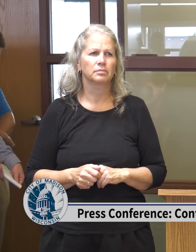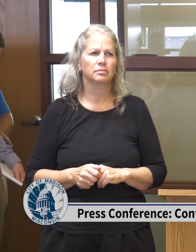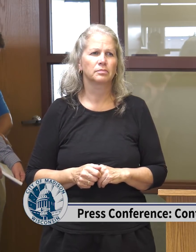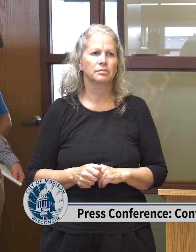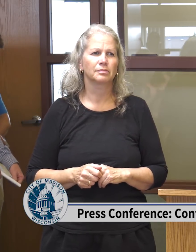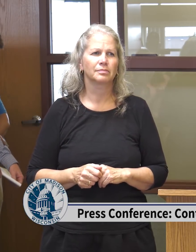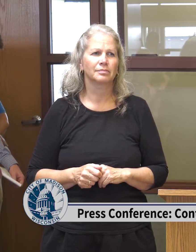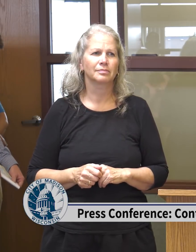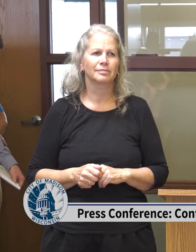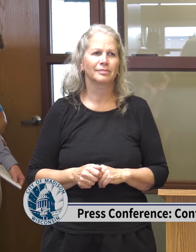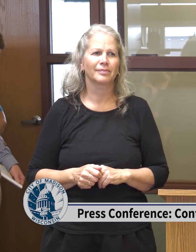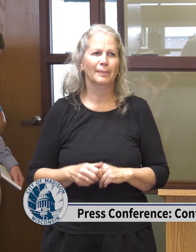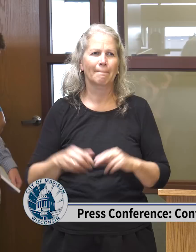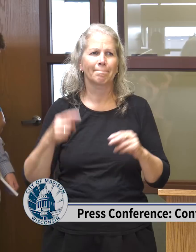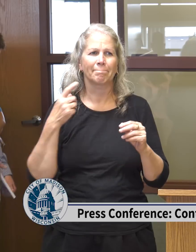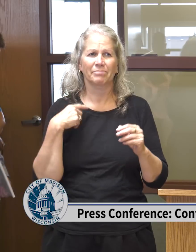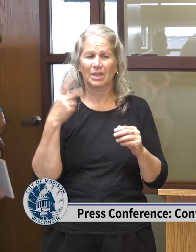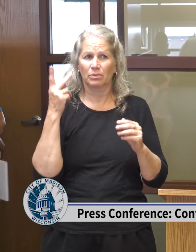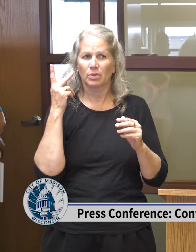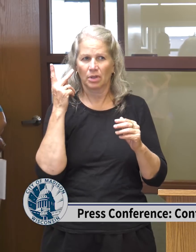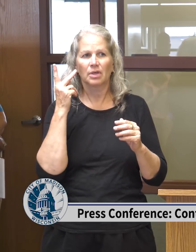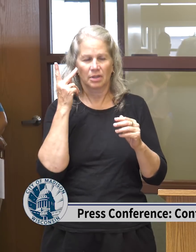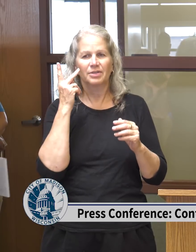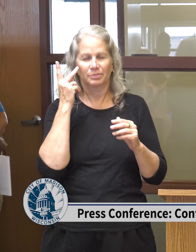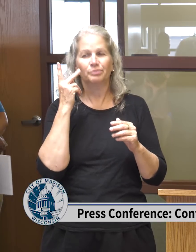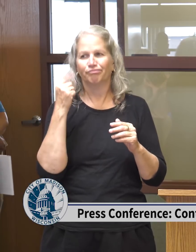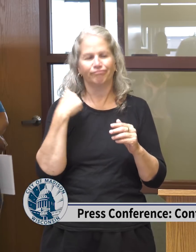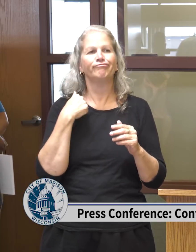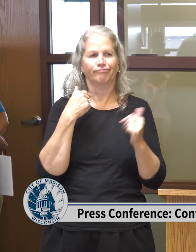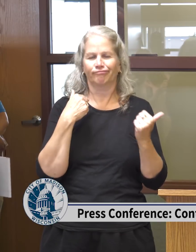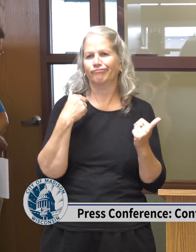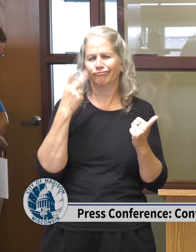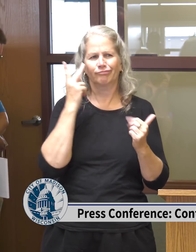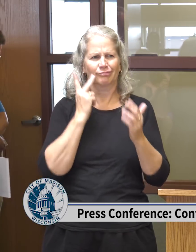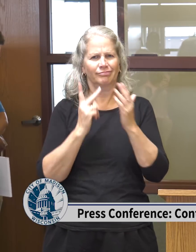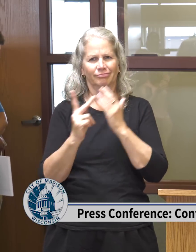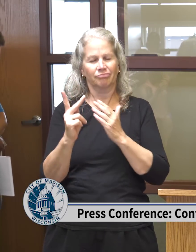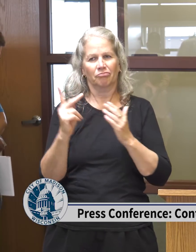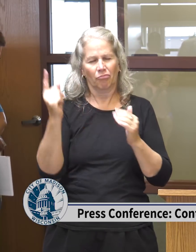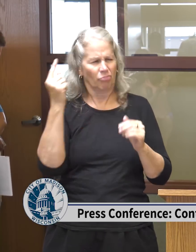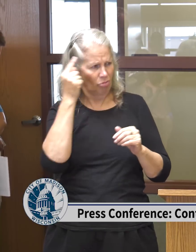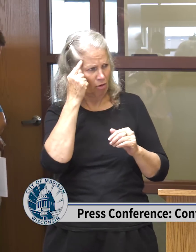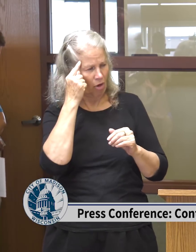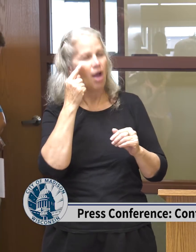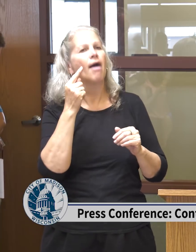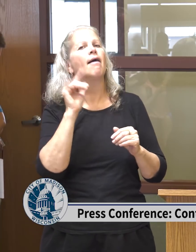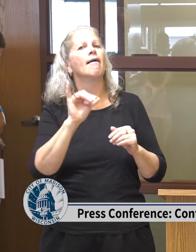look at the worst case scenario that concerned us last Tuesday and Wednesday,